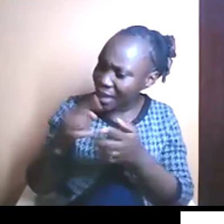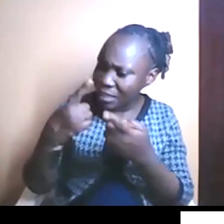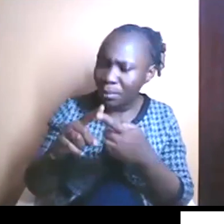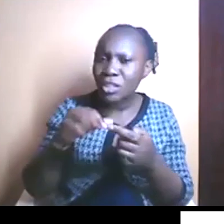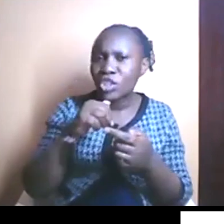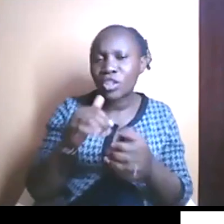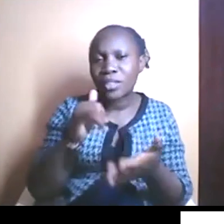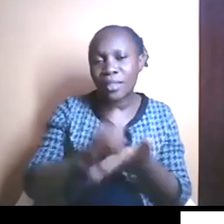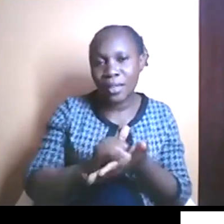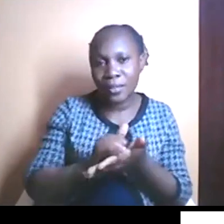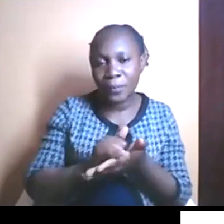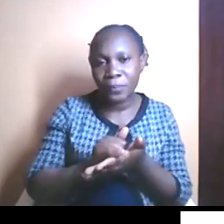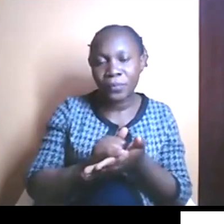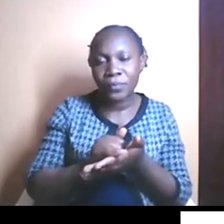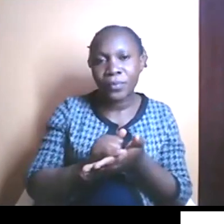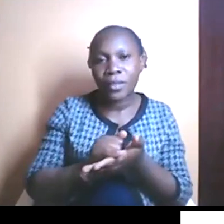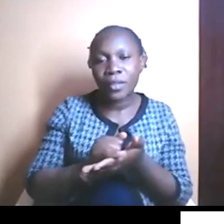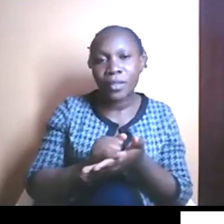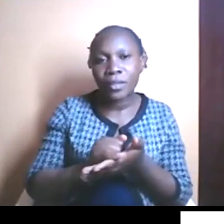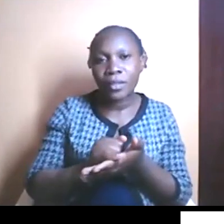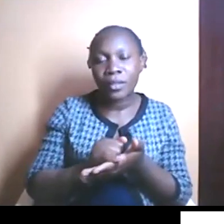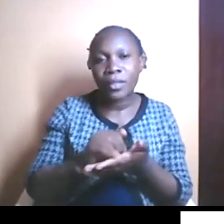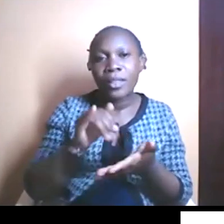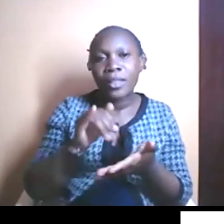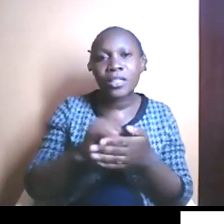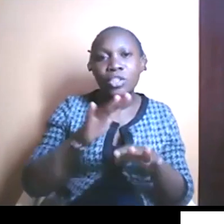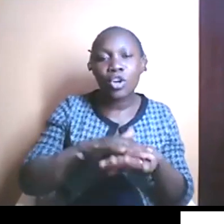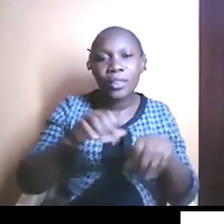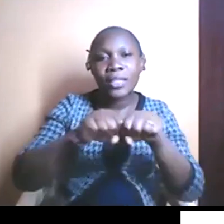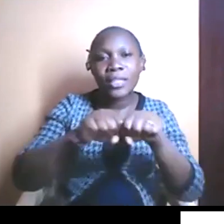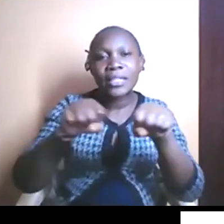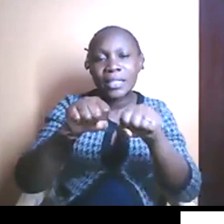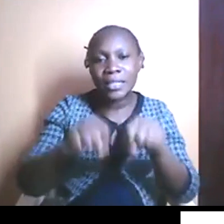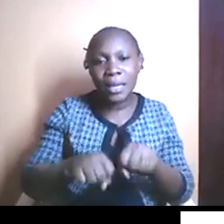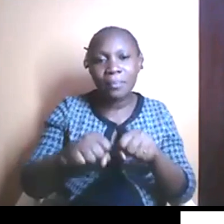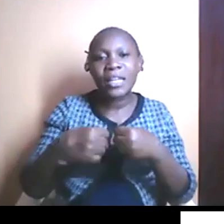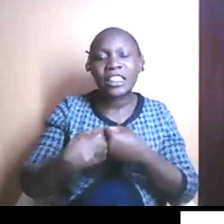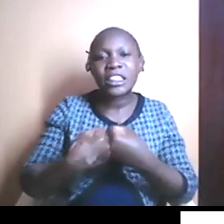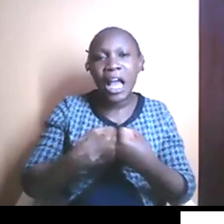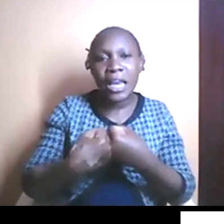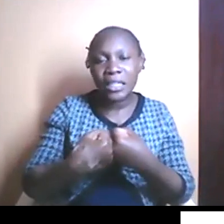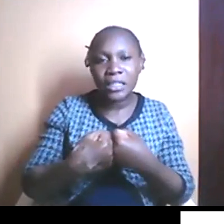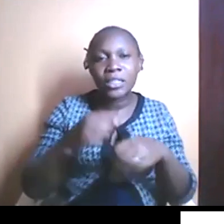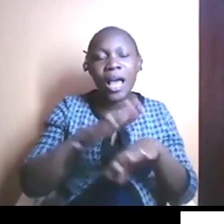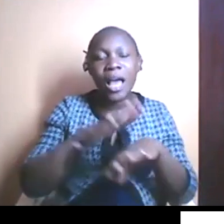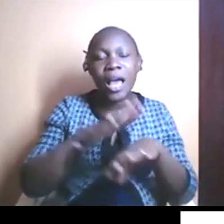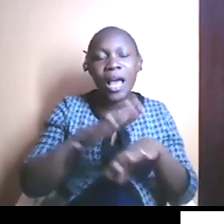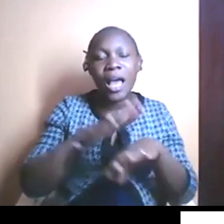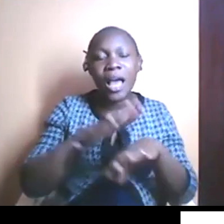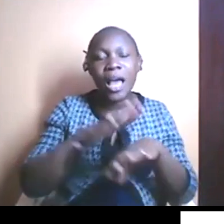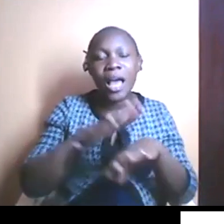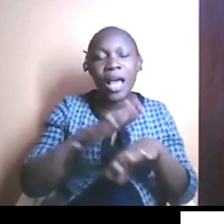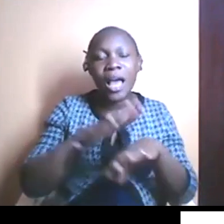of the systemic bias or the systemic challenges or the foundation I talked about earlier, that we're in a very high.